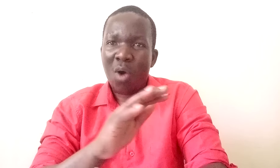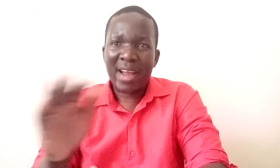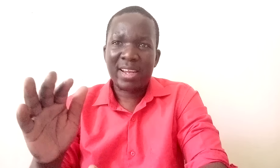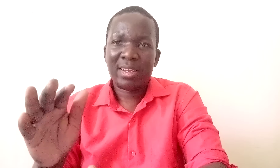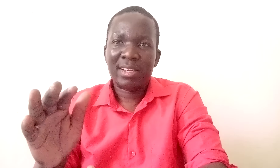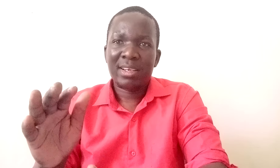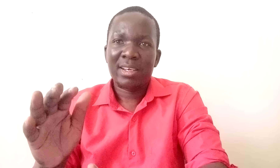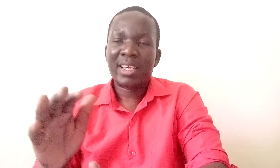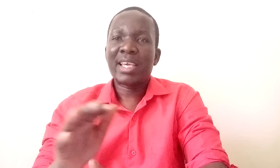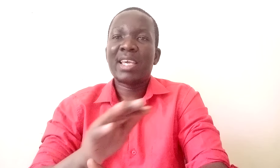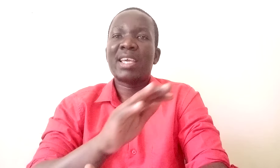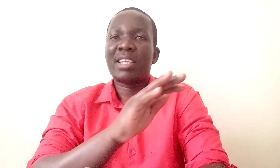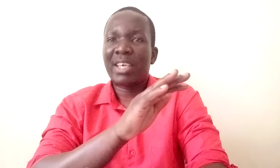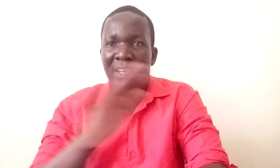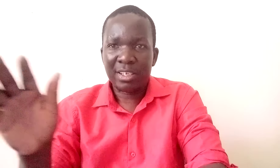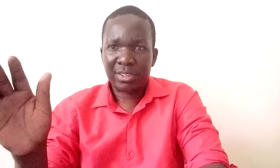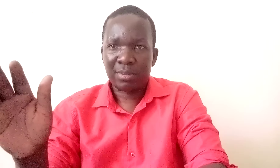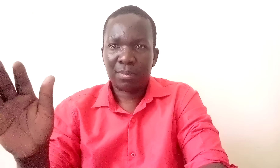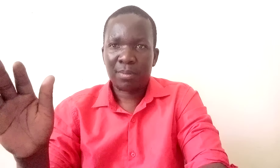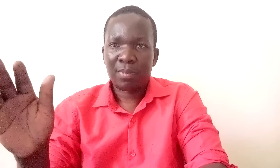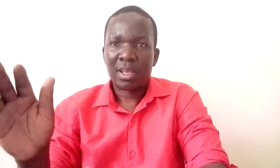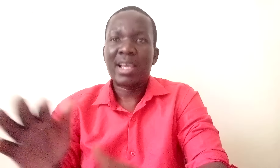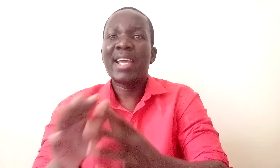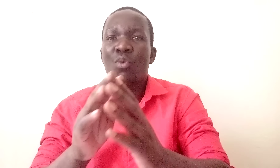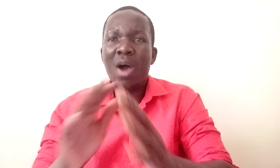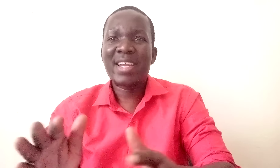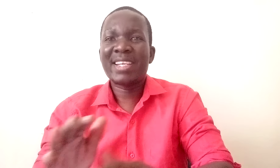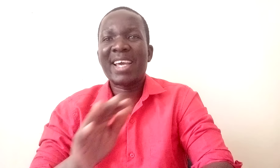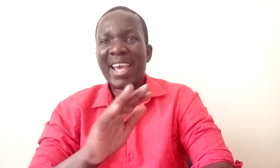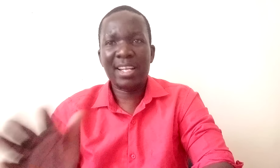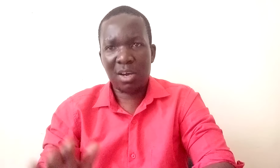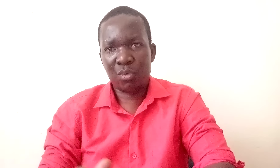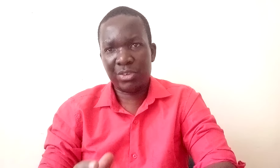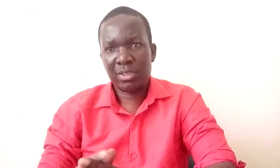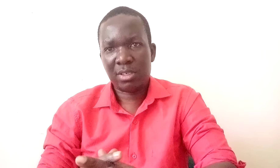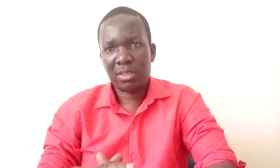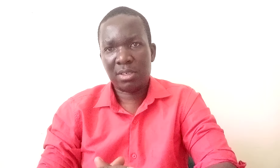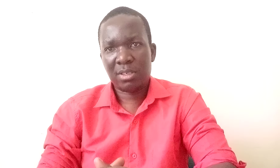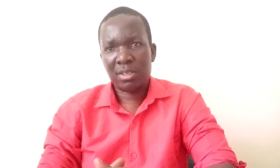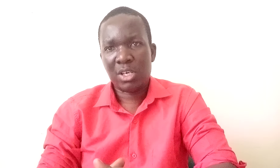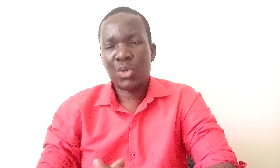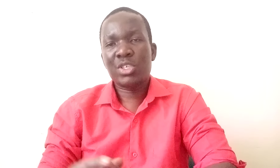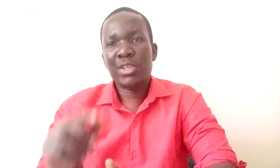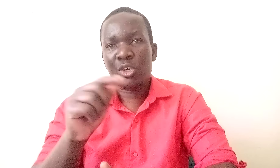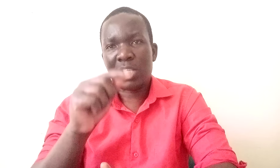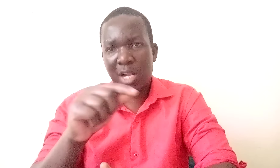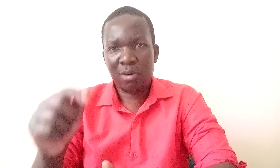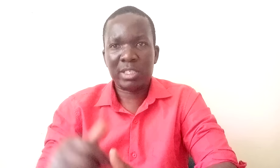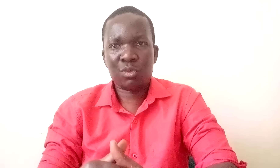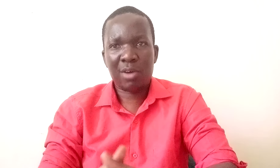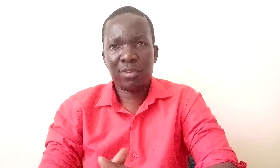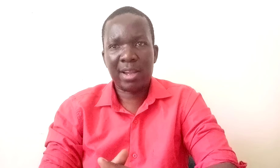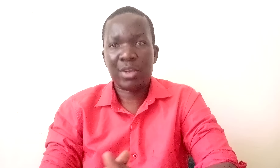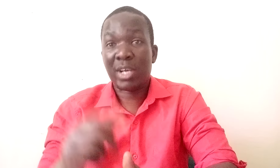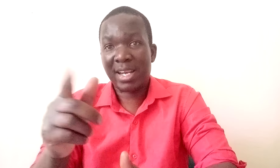word in English, any word in any language, using those alphabets that we have learned, you can write